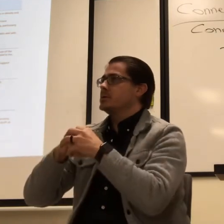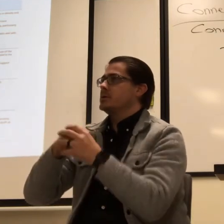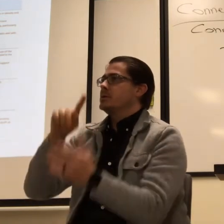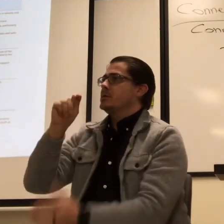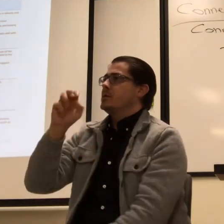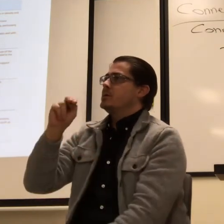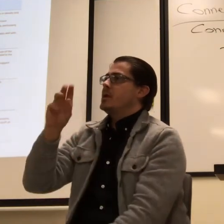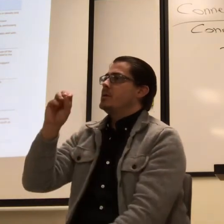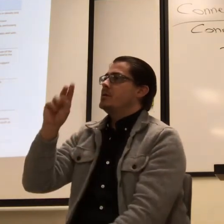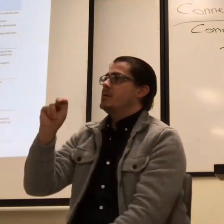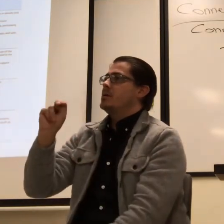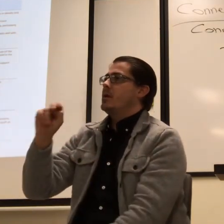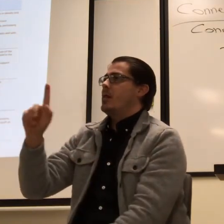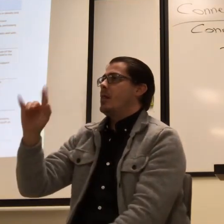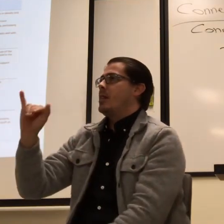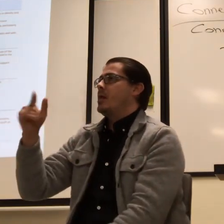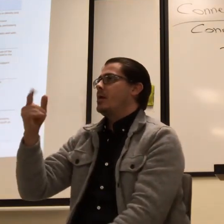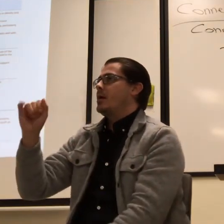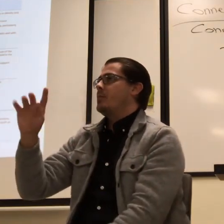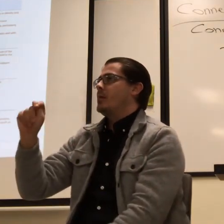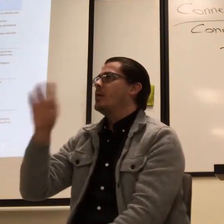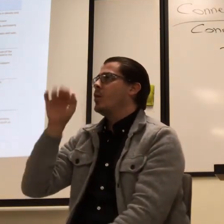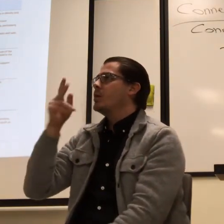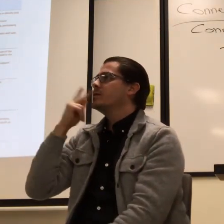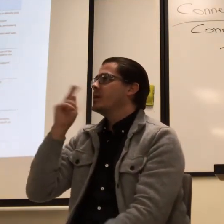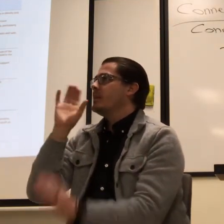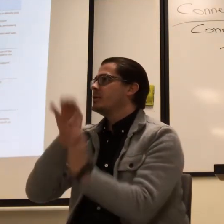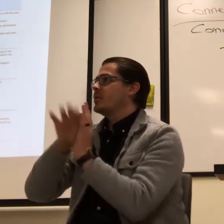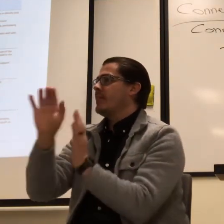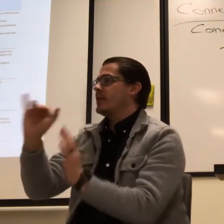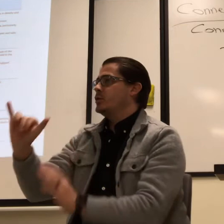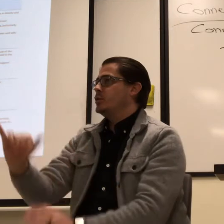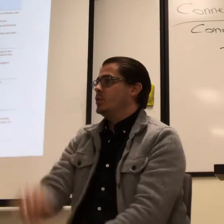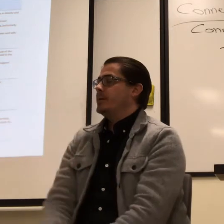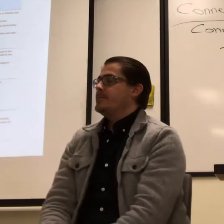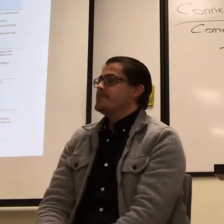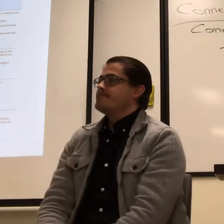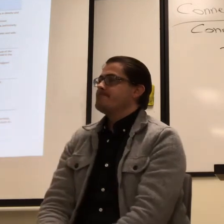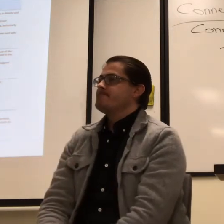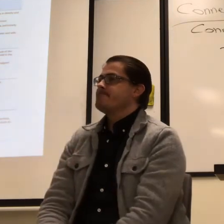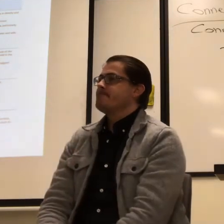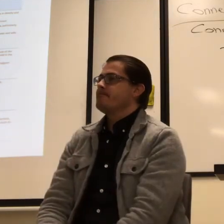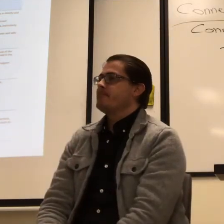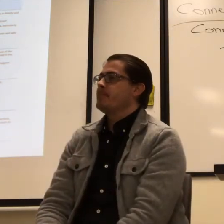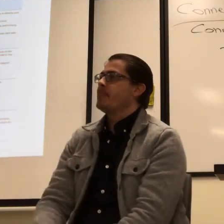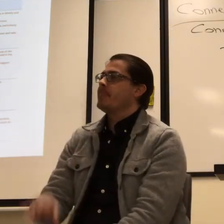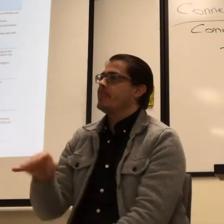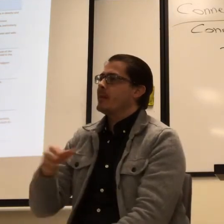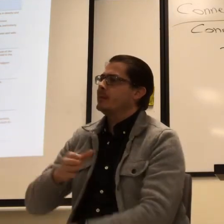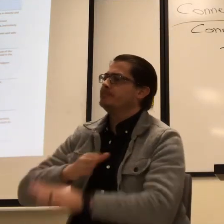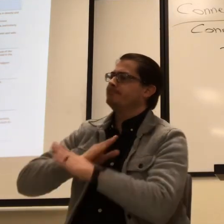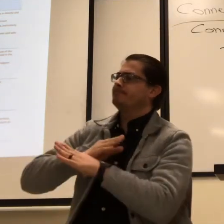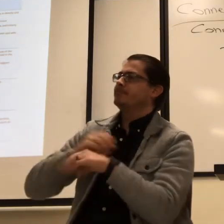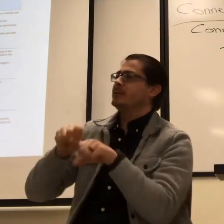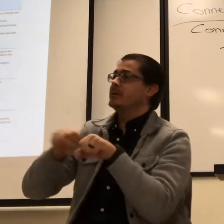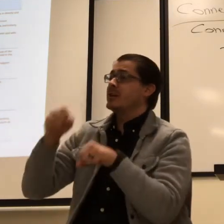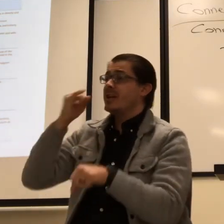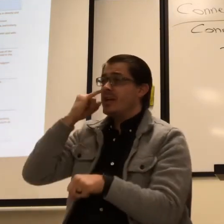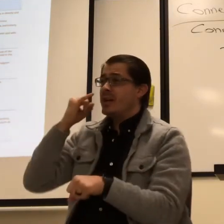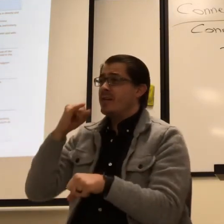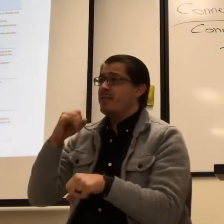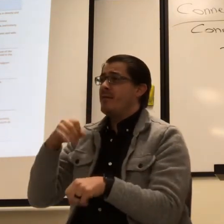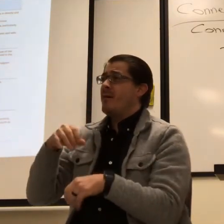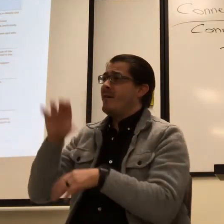Tendons, ligaments. We'll look at pictures of those. Basically, you can resist tension. However, if you exerted